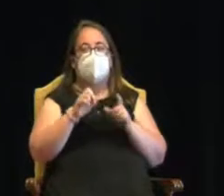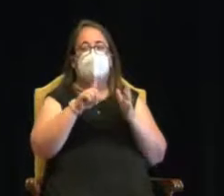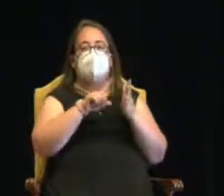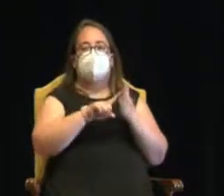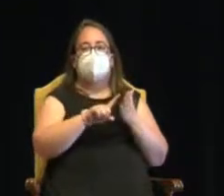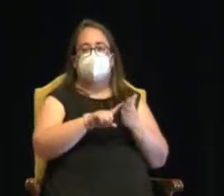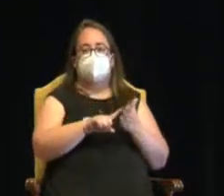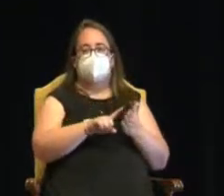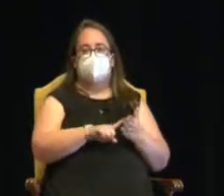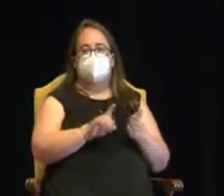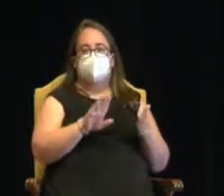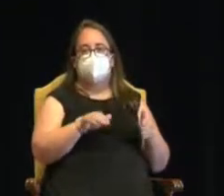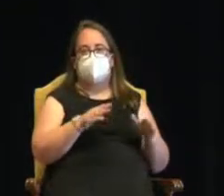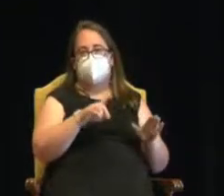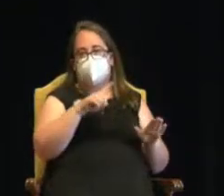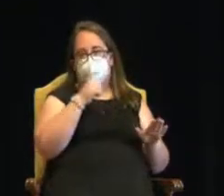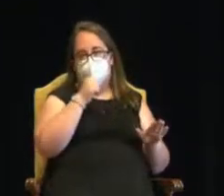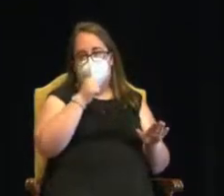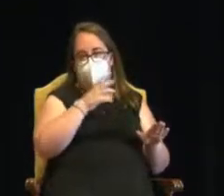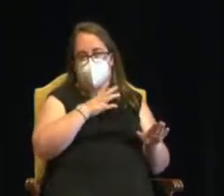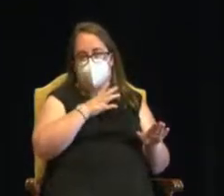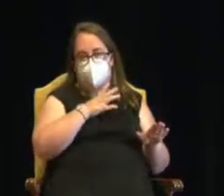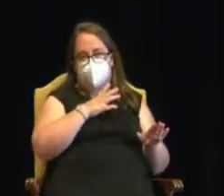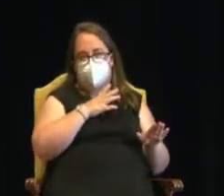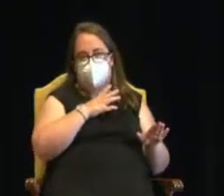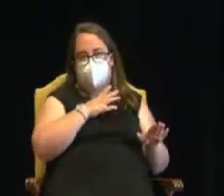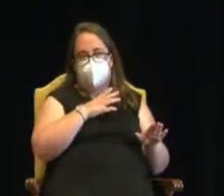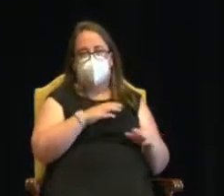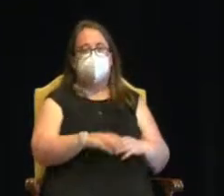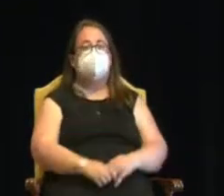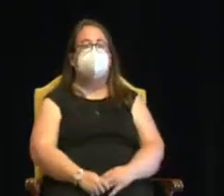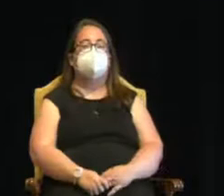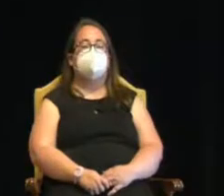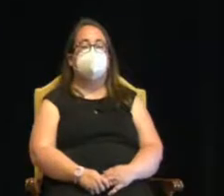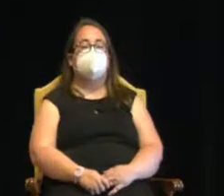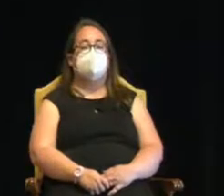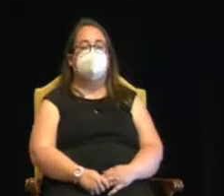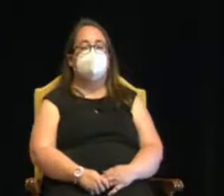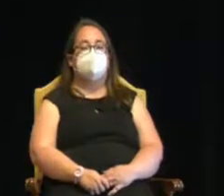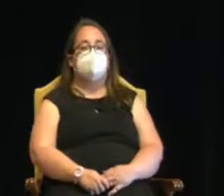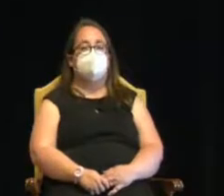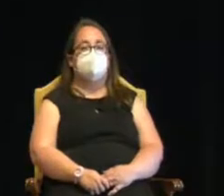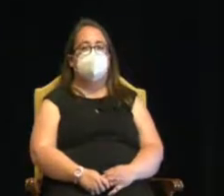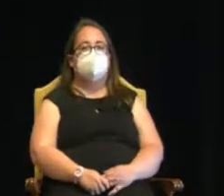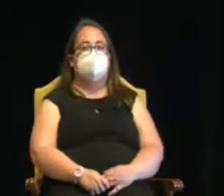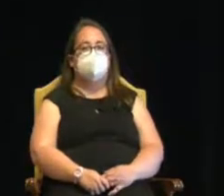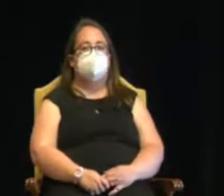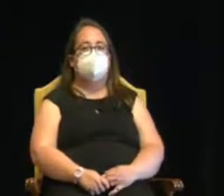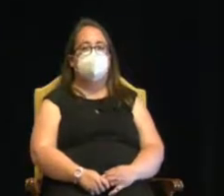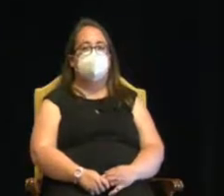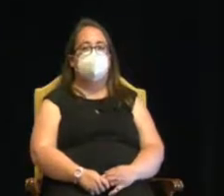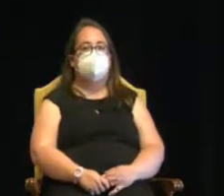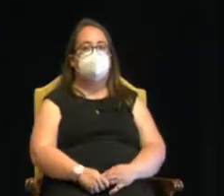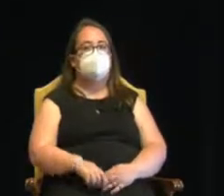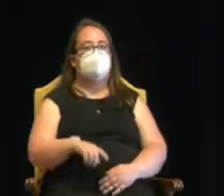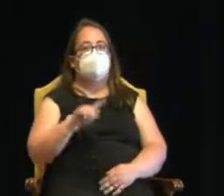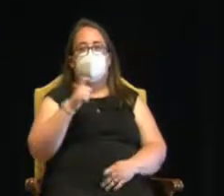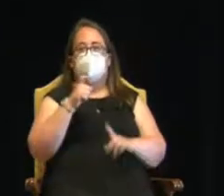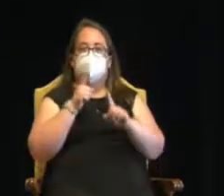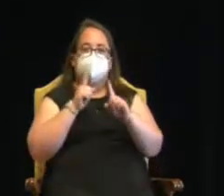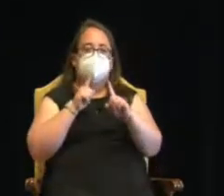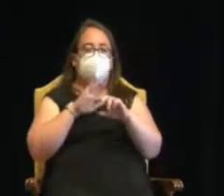researching the death of a black woman. And she is completely indifferent to anything but her own